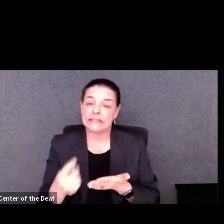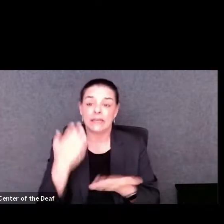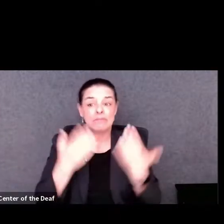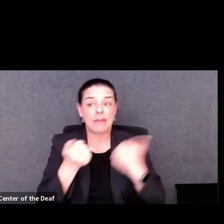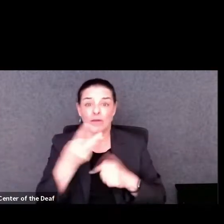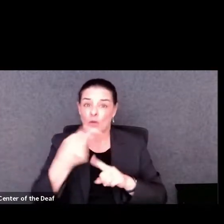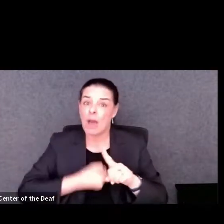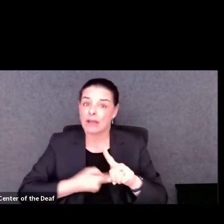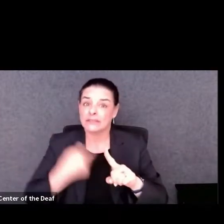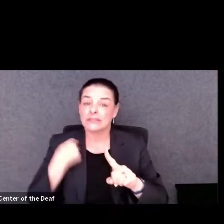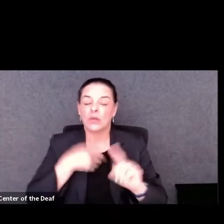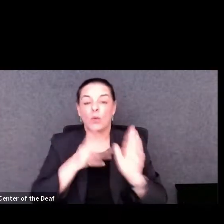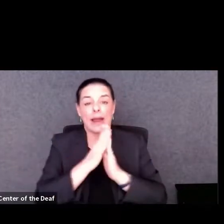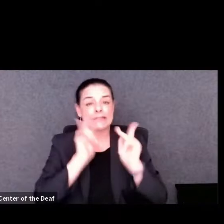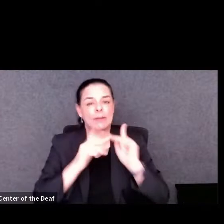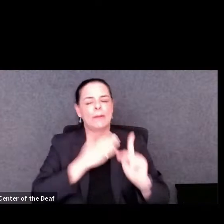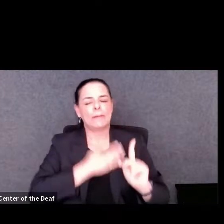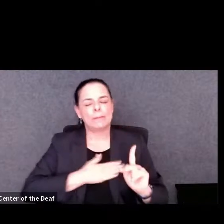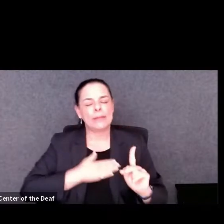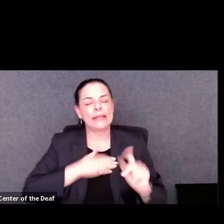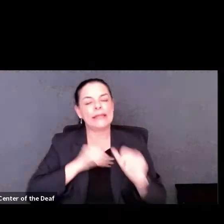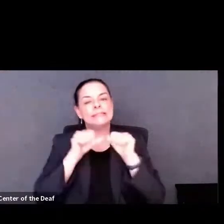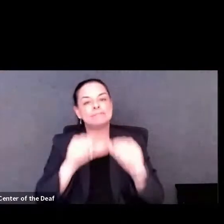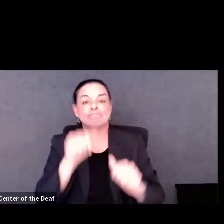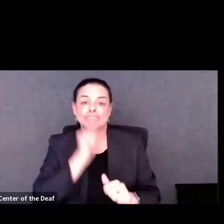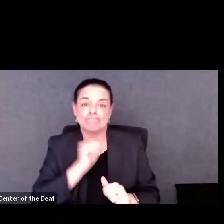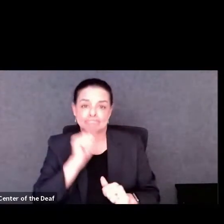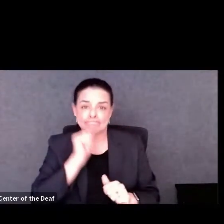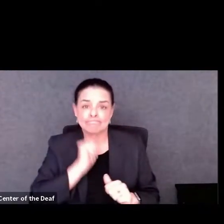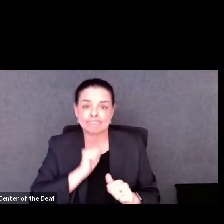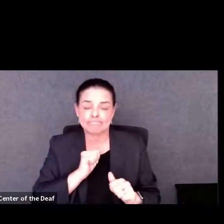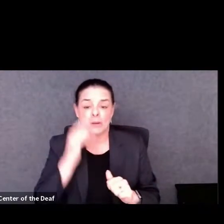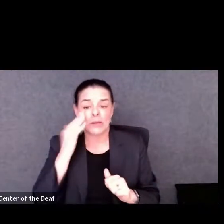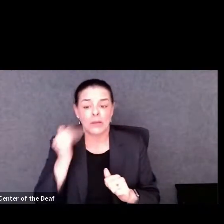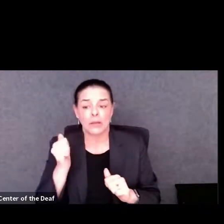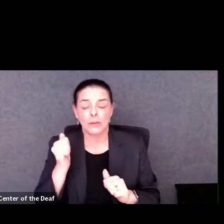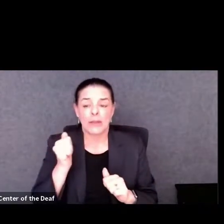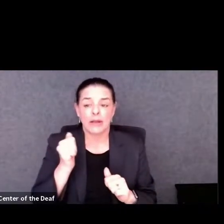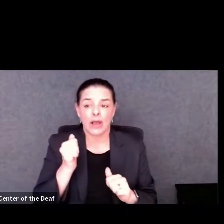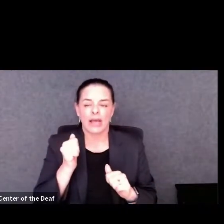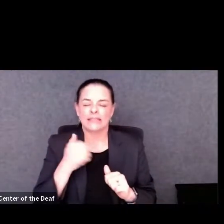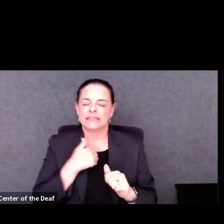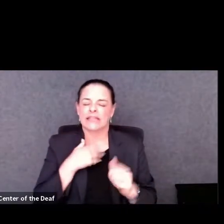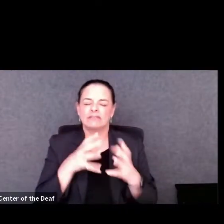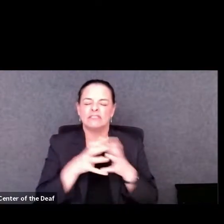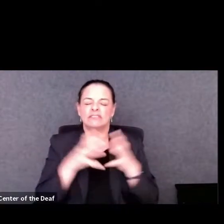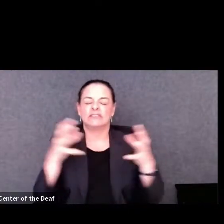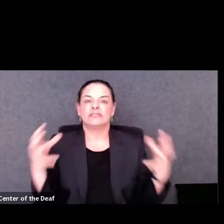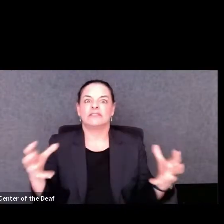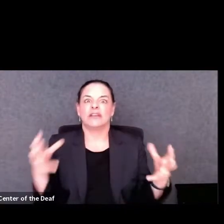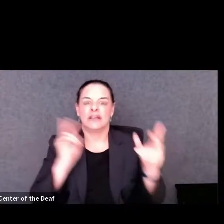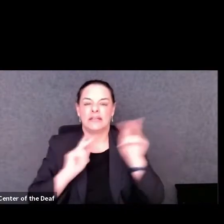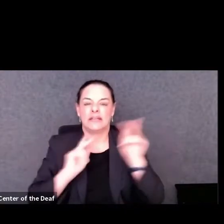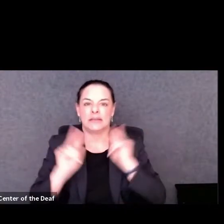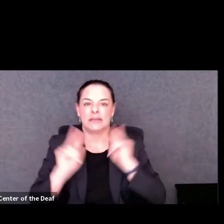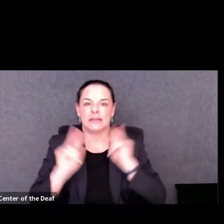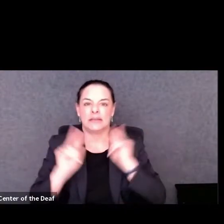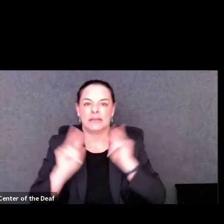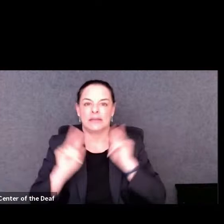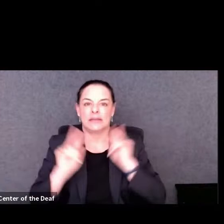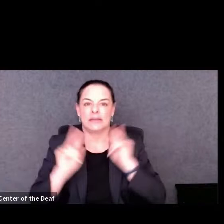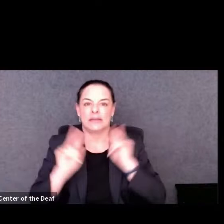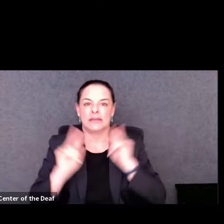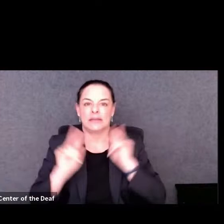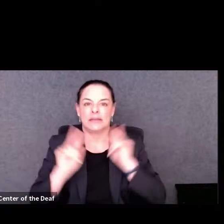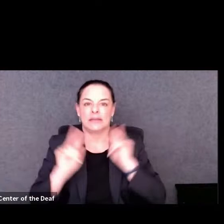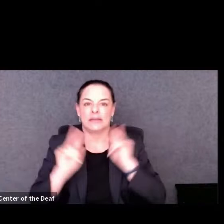few months, we ask for people to continue to be patient because there's a ton of people in the current